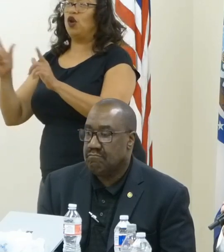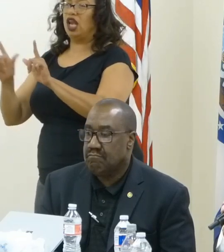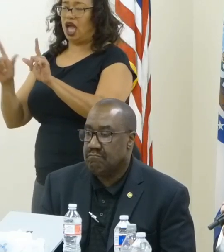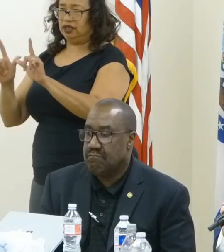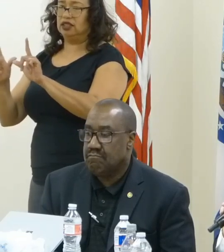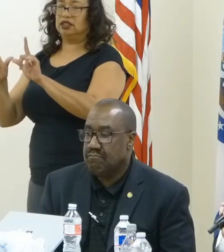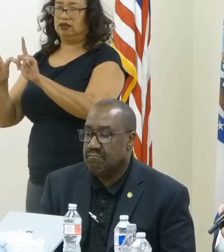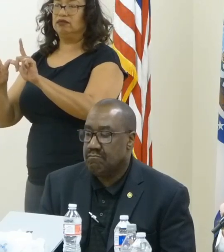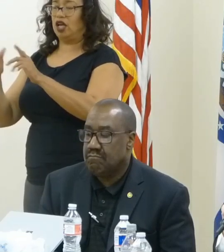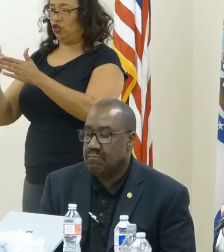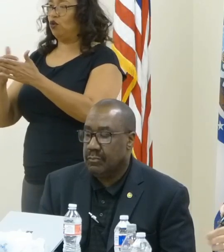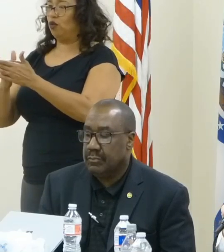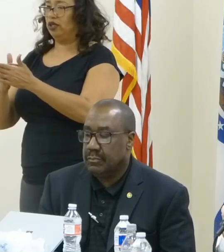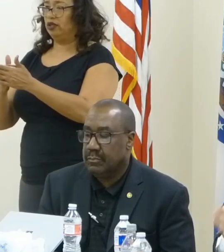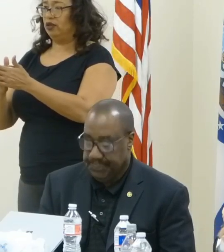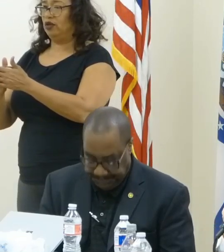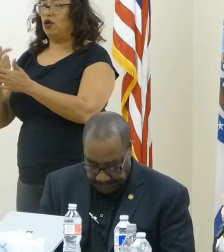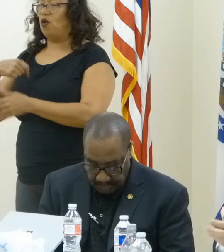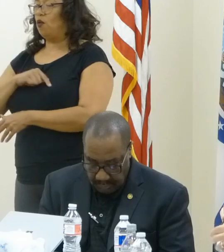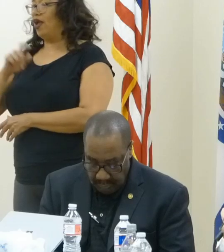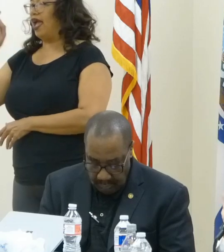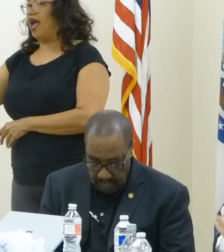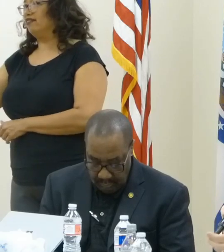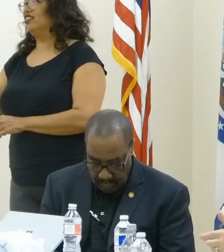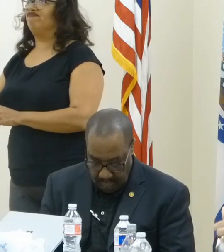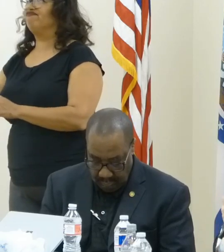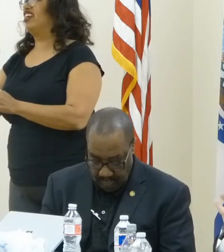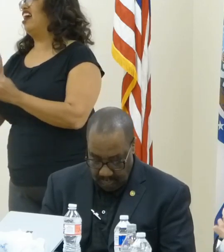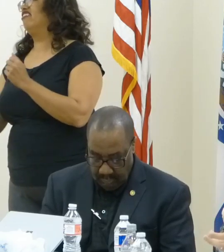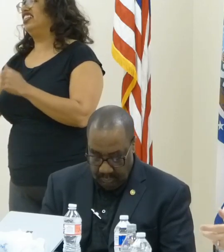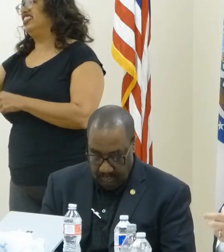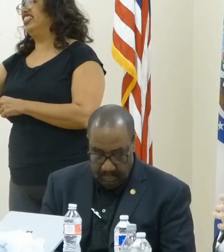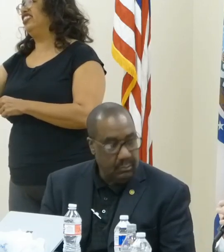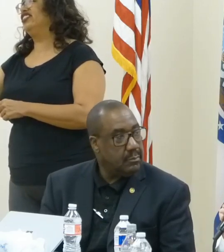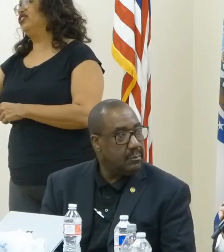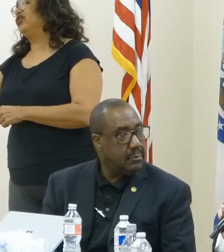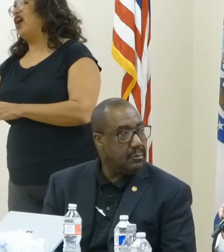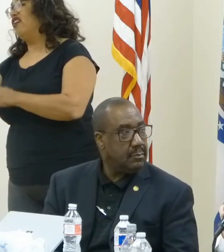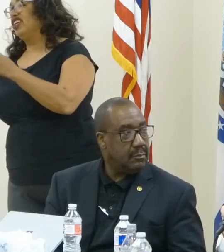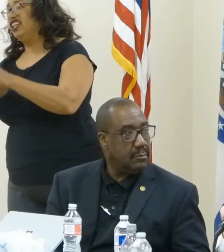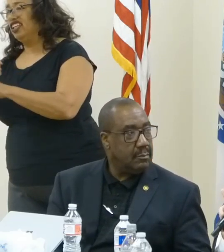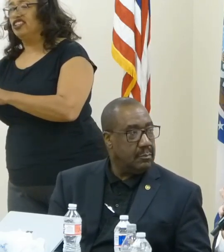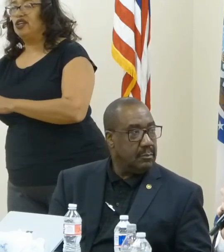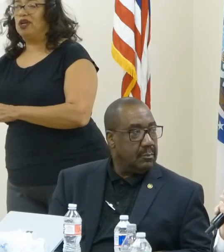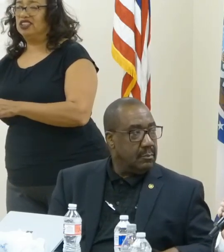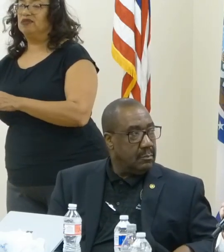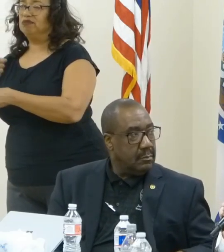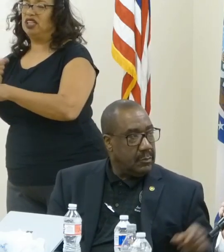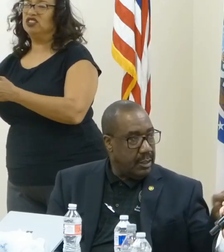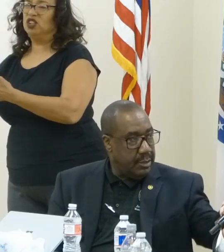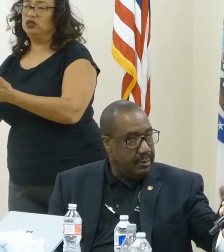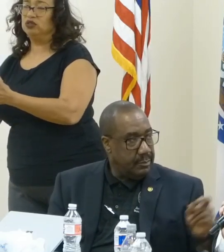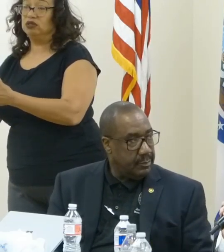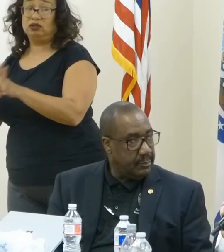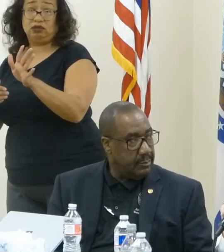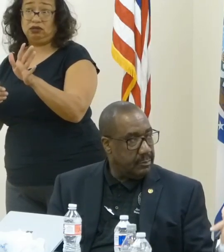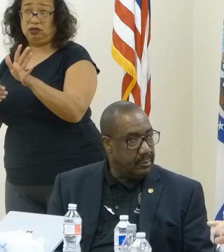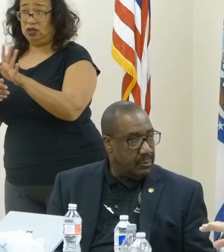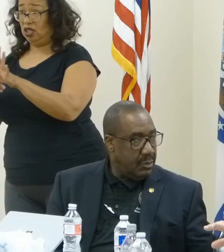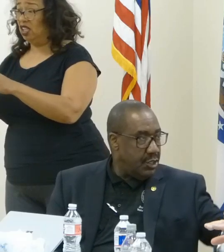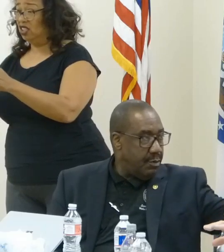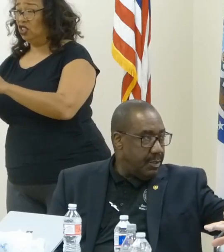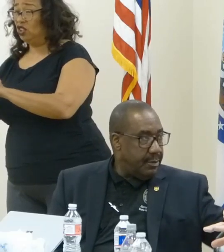was a statute that was passed. We have to re-up the plates every 10 or 12 years. If you're like me, see, once you start working for revenue,